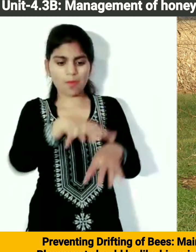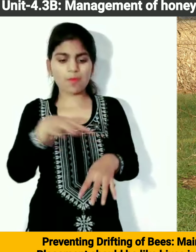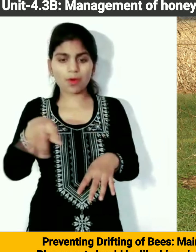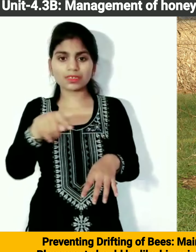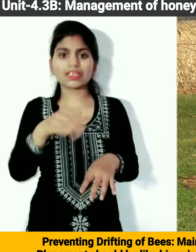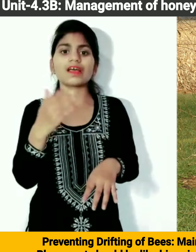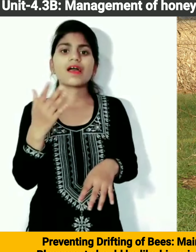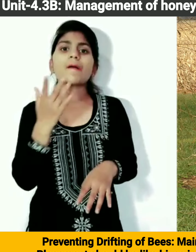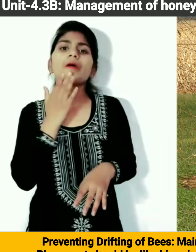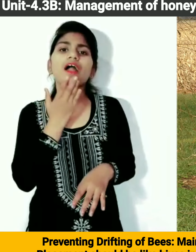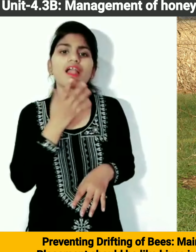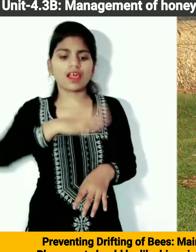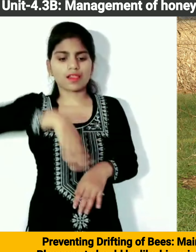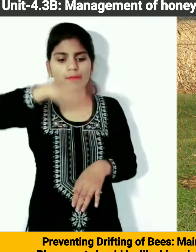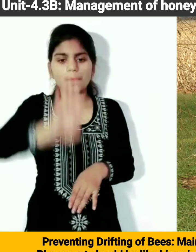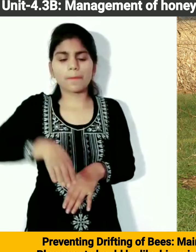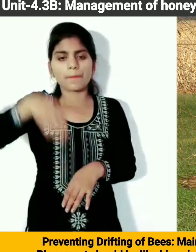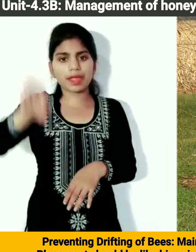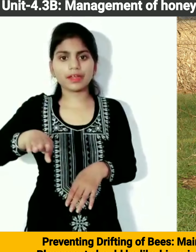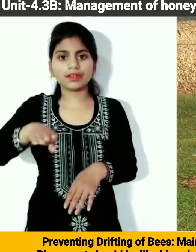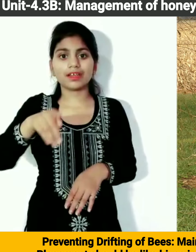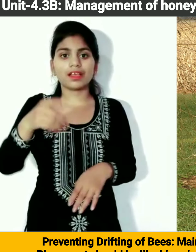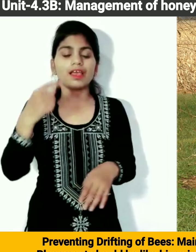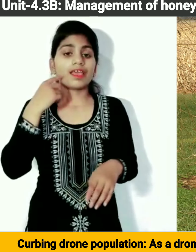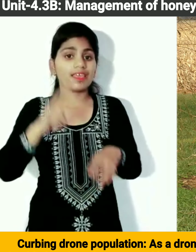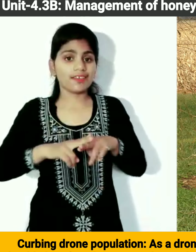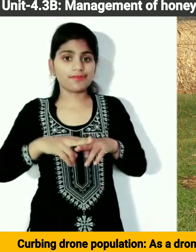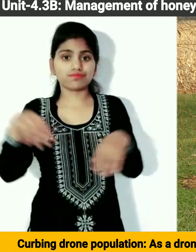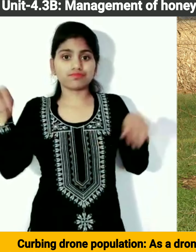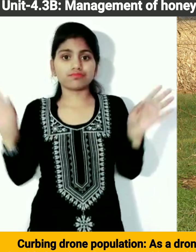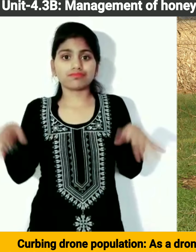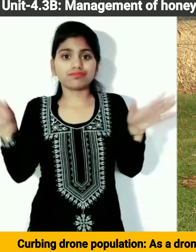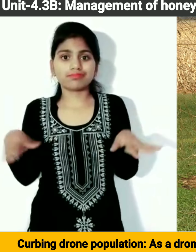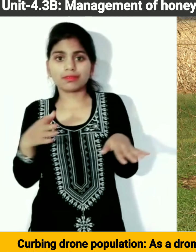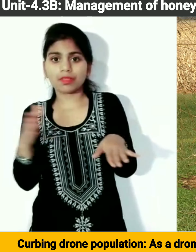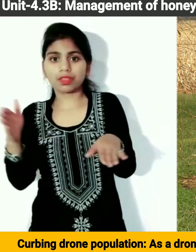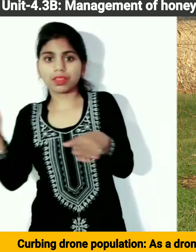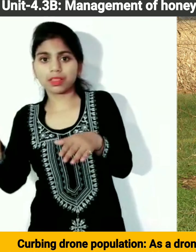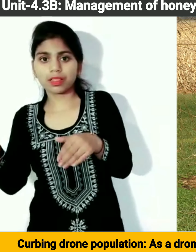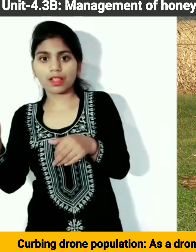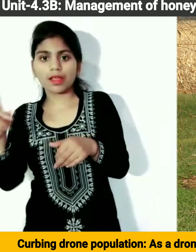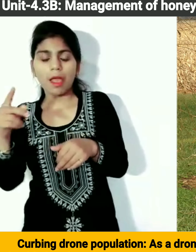colors will reduce the chance of drifting.